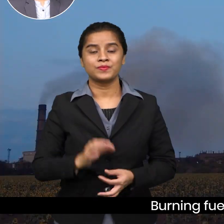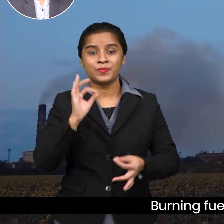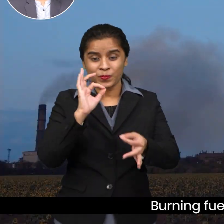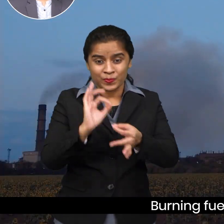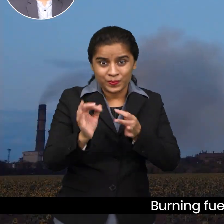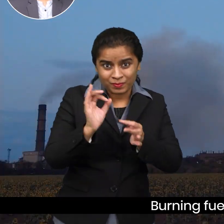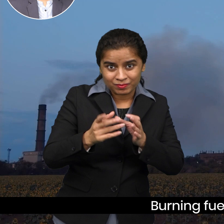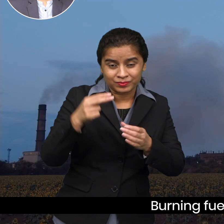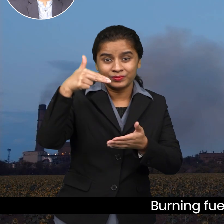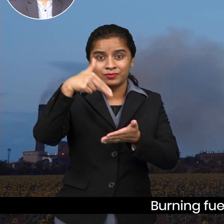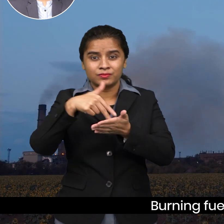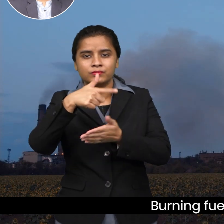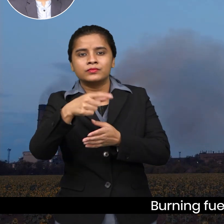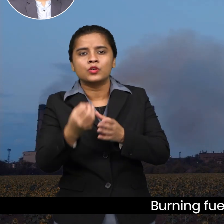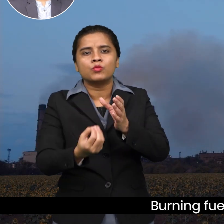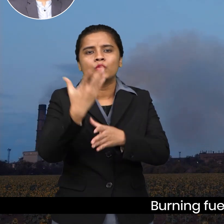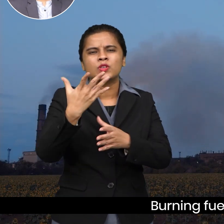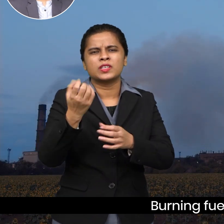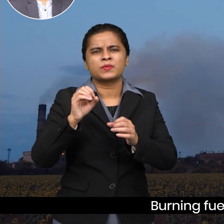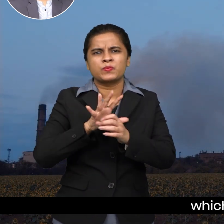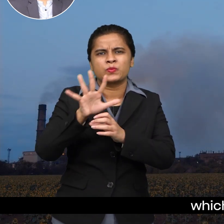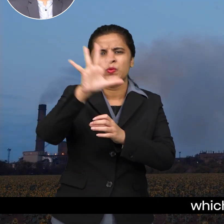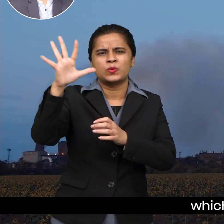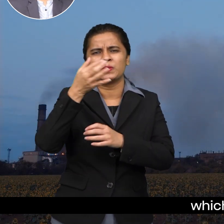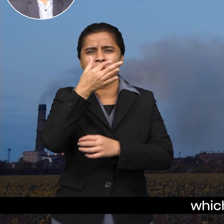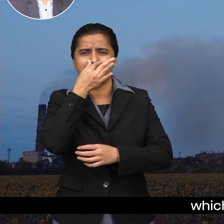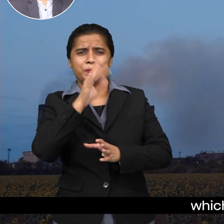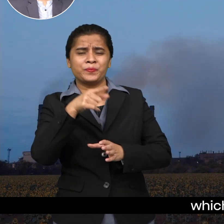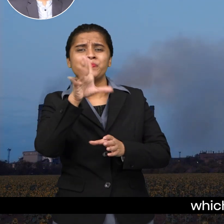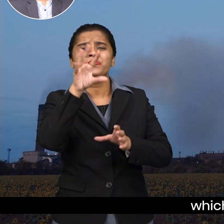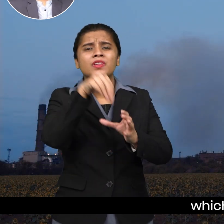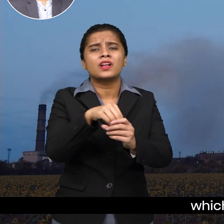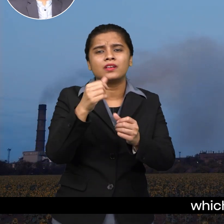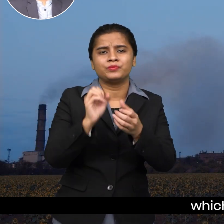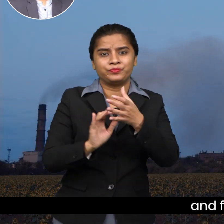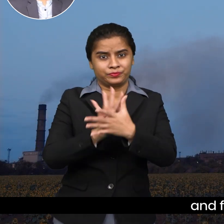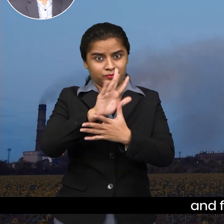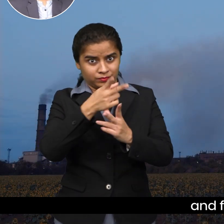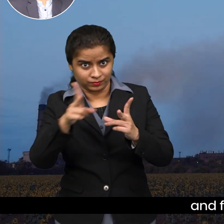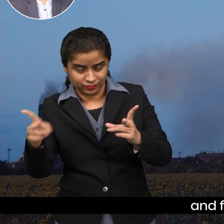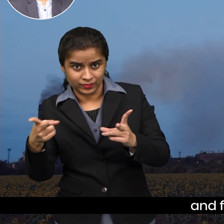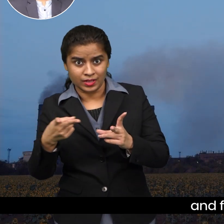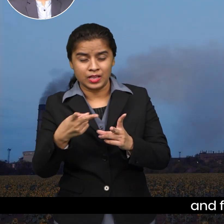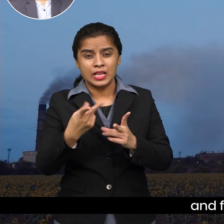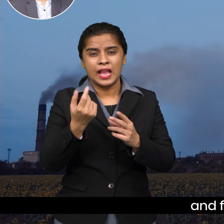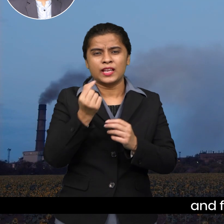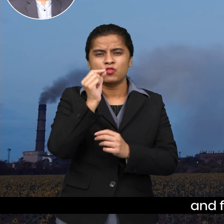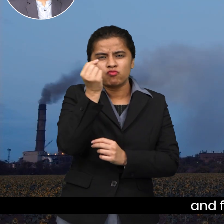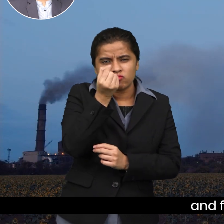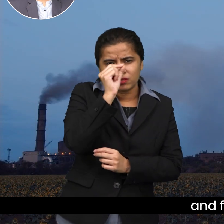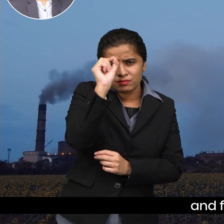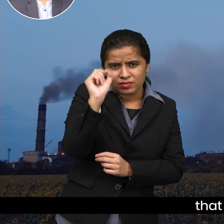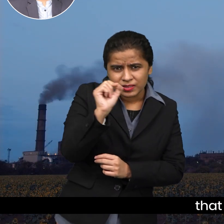Burning fuel also produces smoke, which contains gases and fine dust